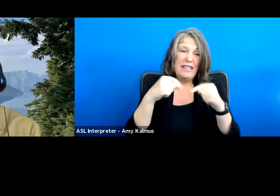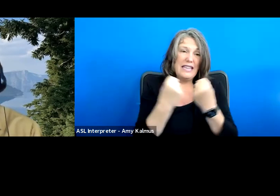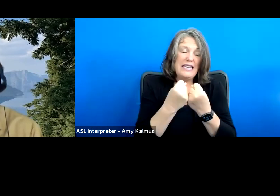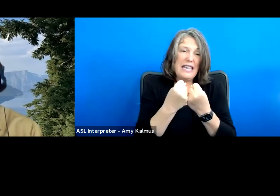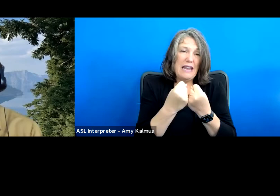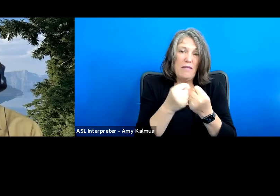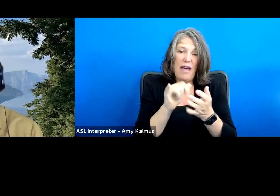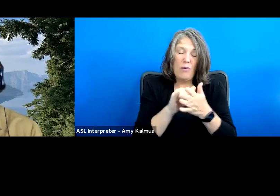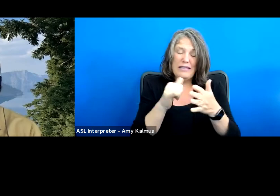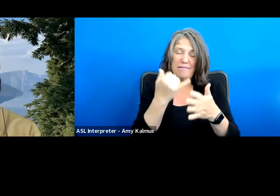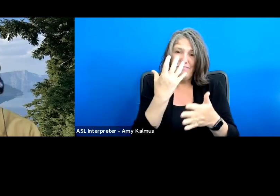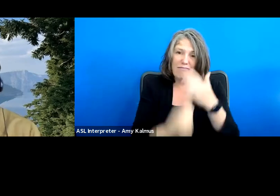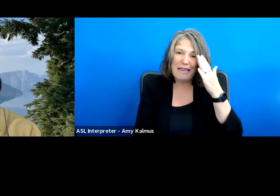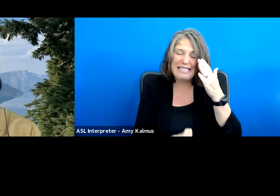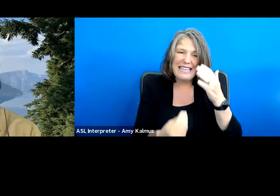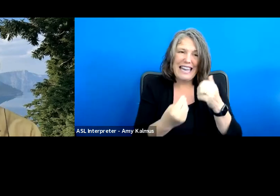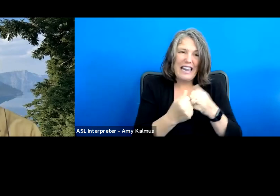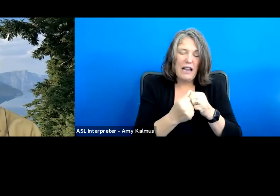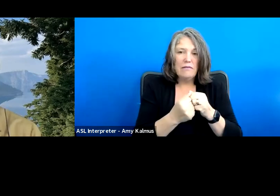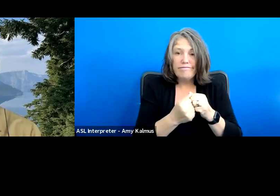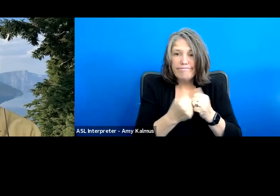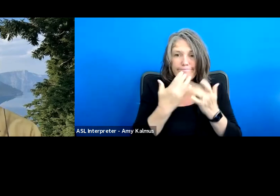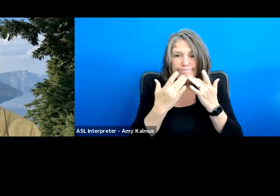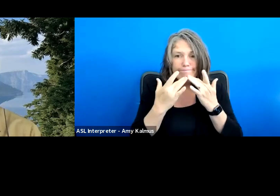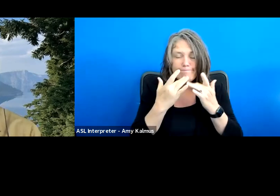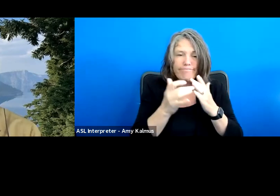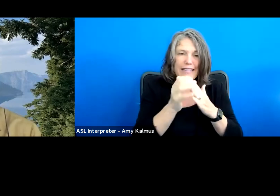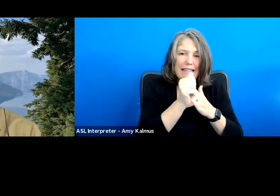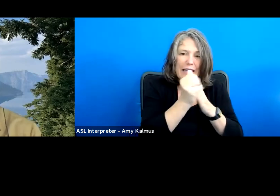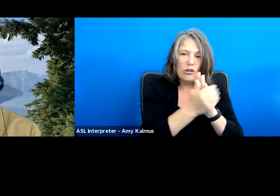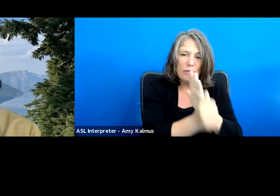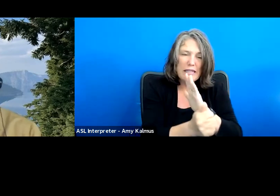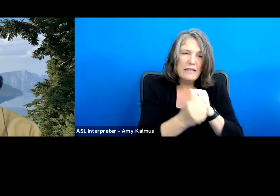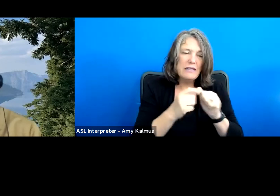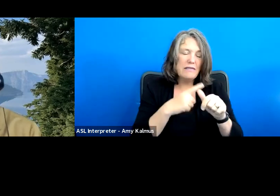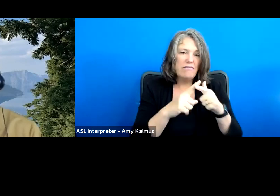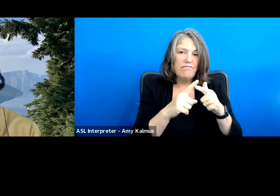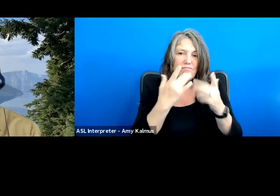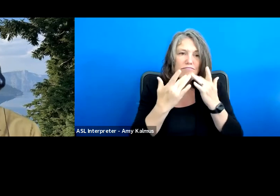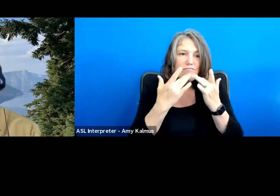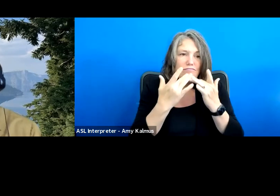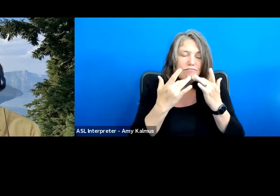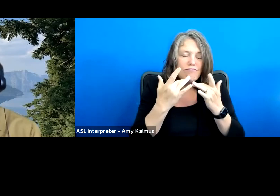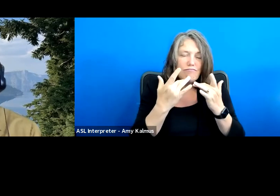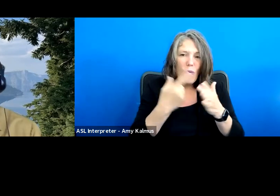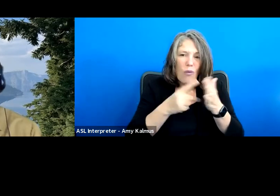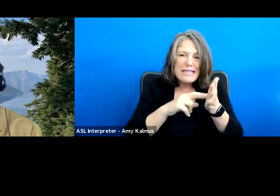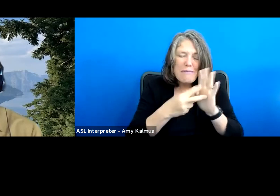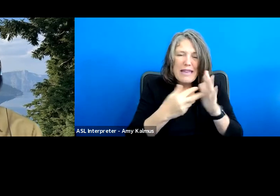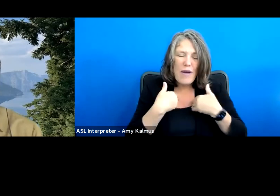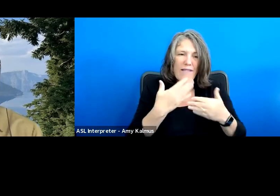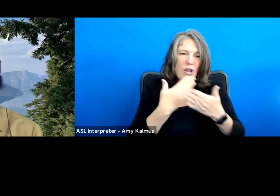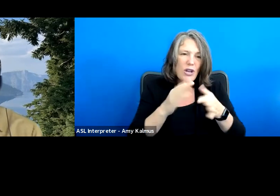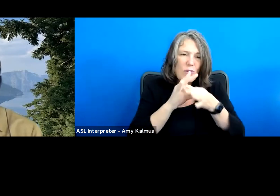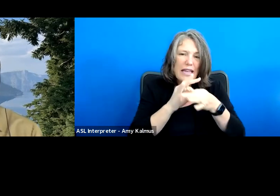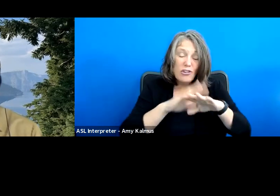was missing was absence of leadership skills, absence of just, what does it mean to have good relationships